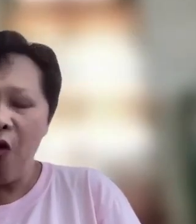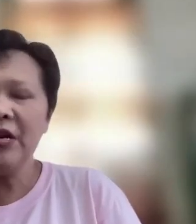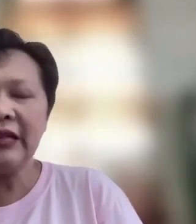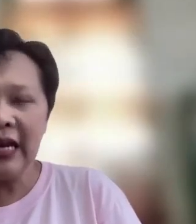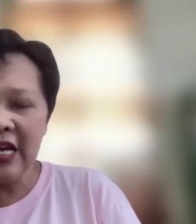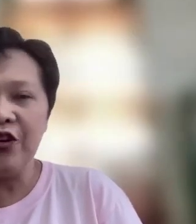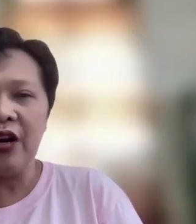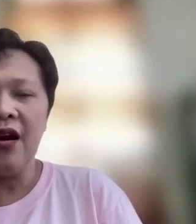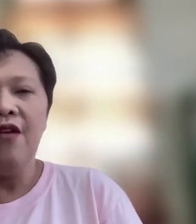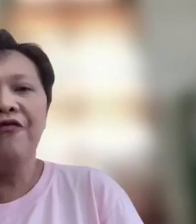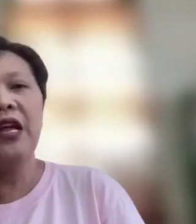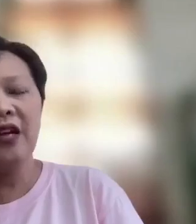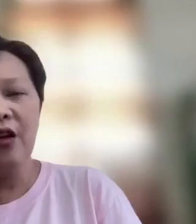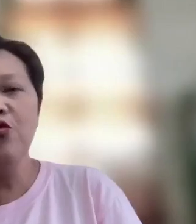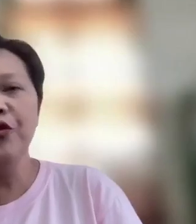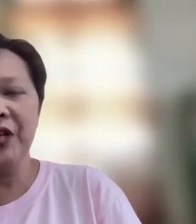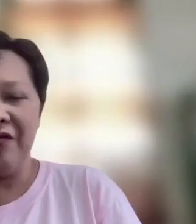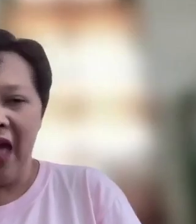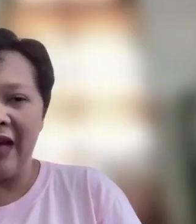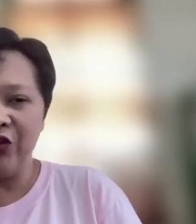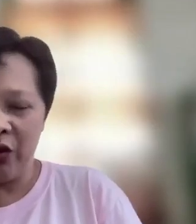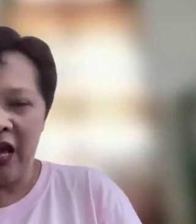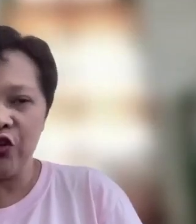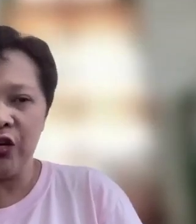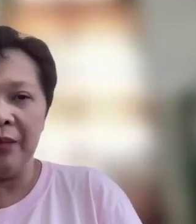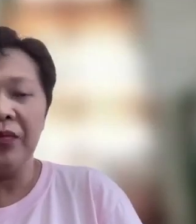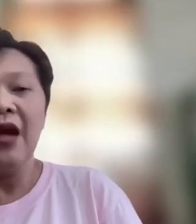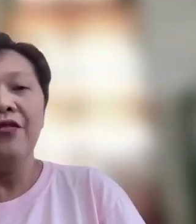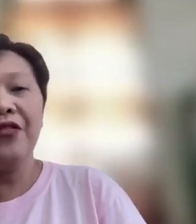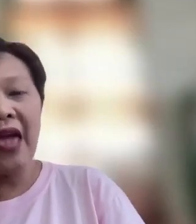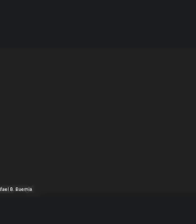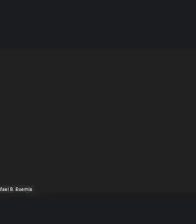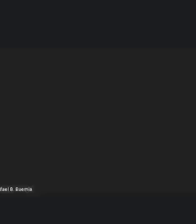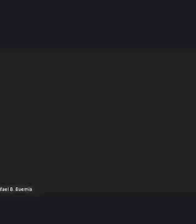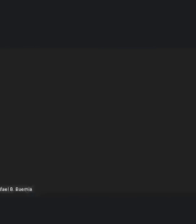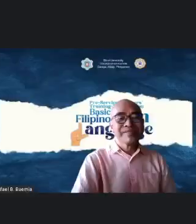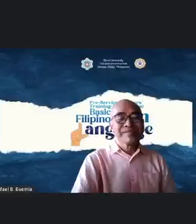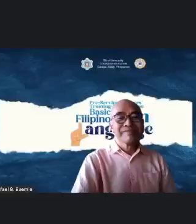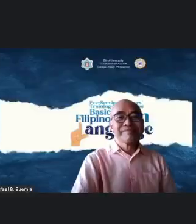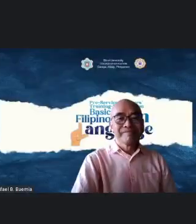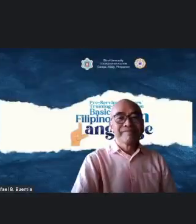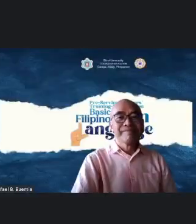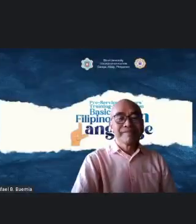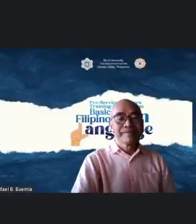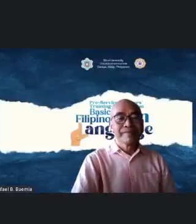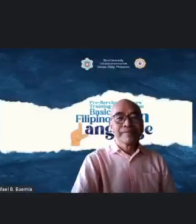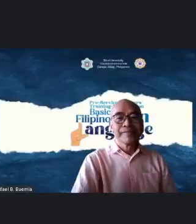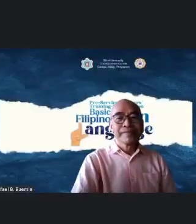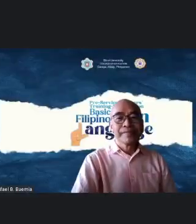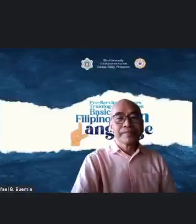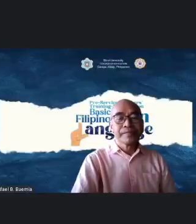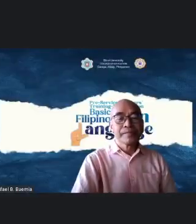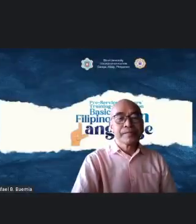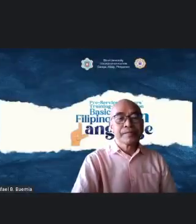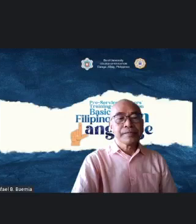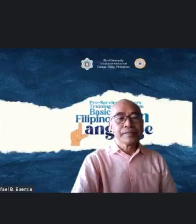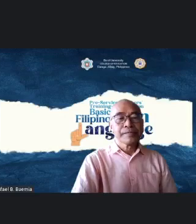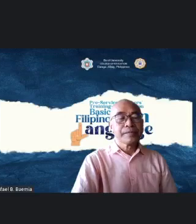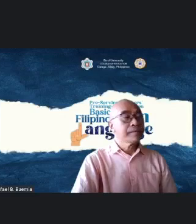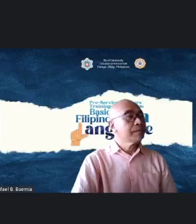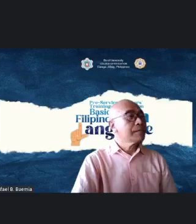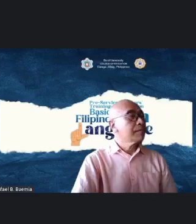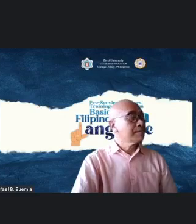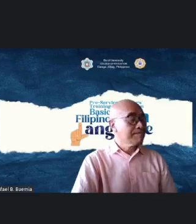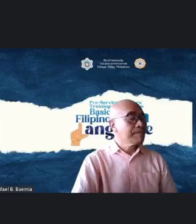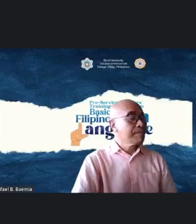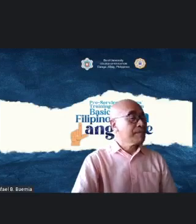the component leader for inclusive education. Thank you and to the MPE Department of the College